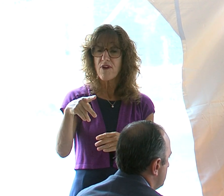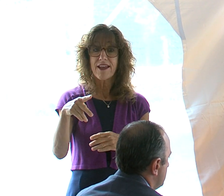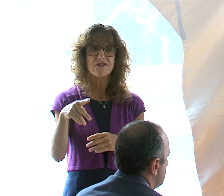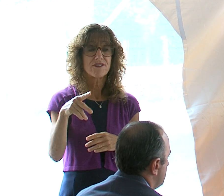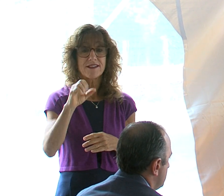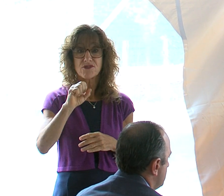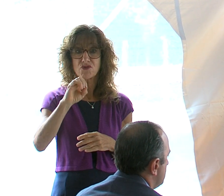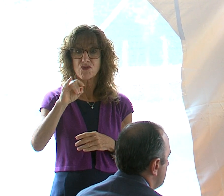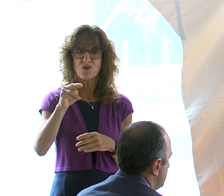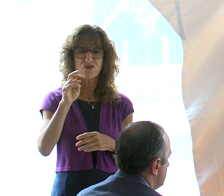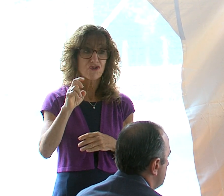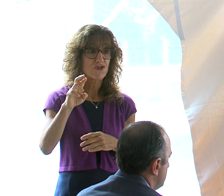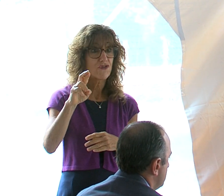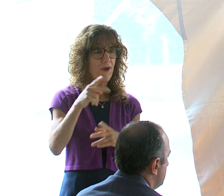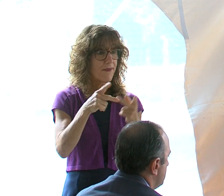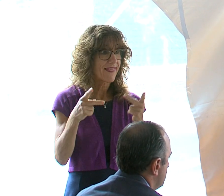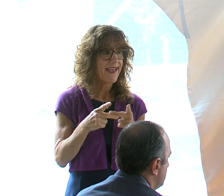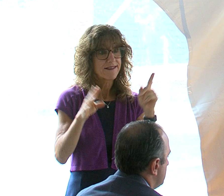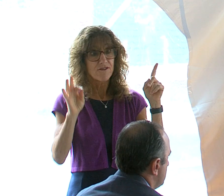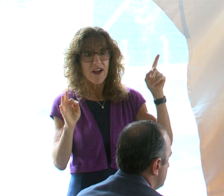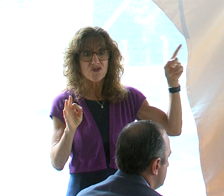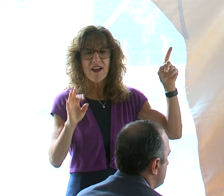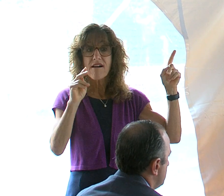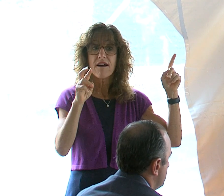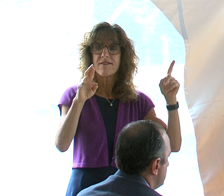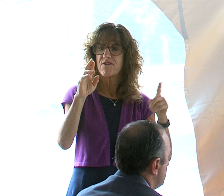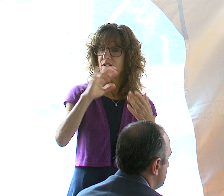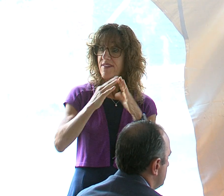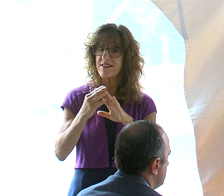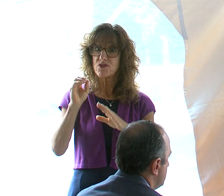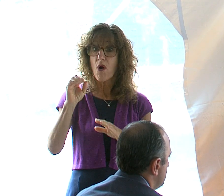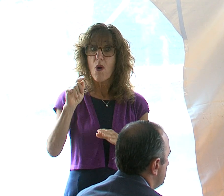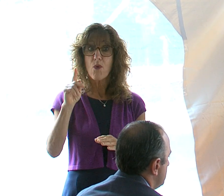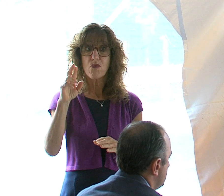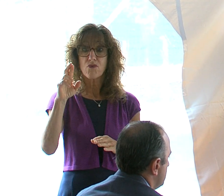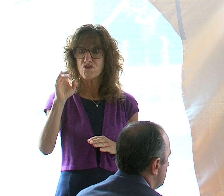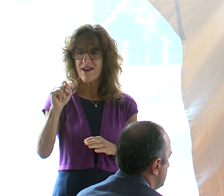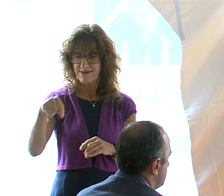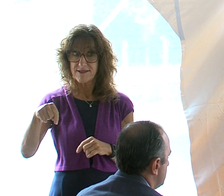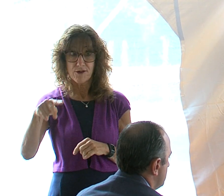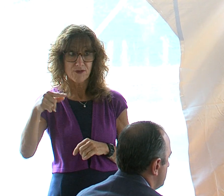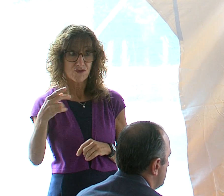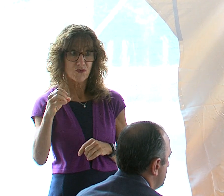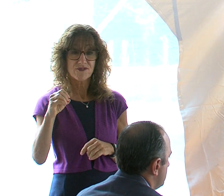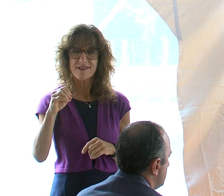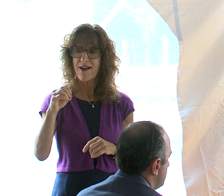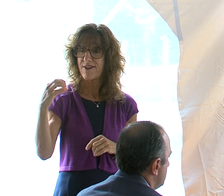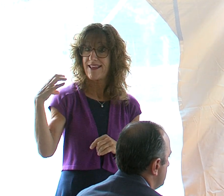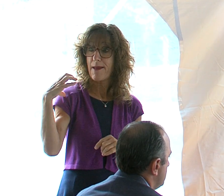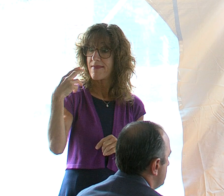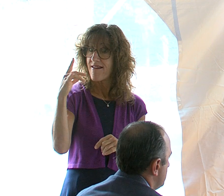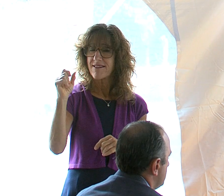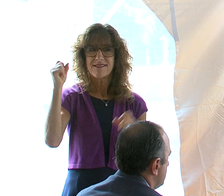Place, Sinclair Way in Frederick, Conifer Village at Oakcrest, and that's right here in Prince George's County in Capitol Heights. So, and